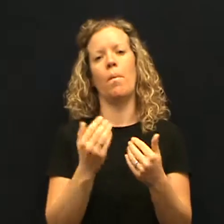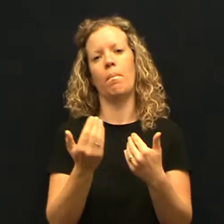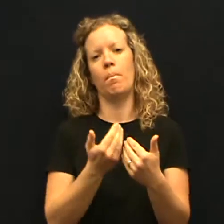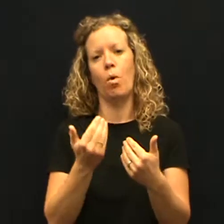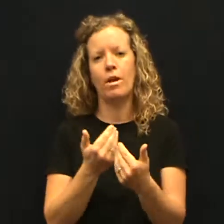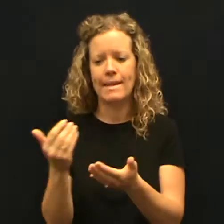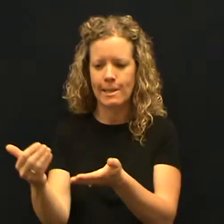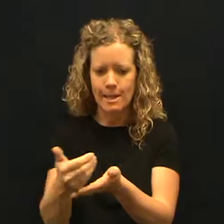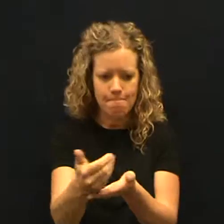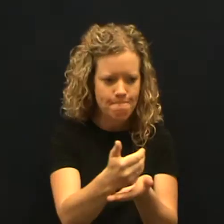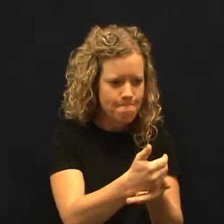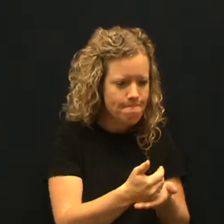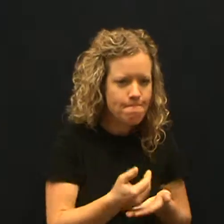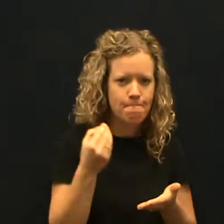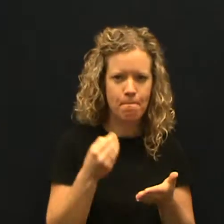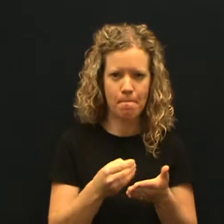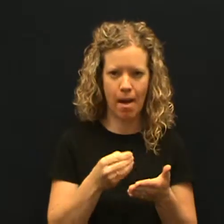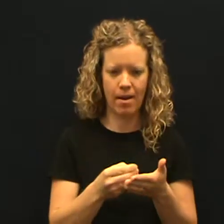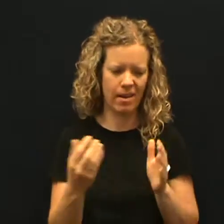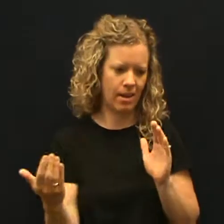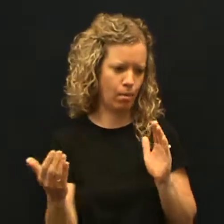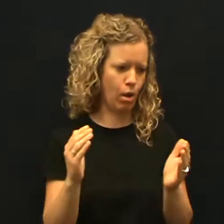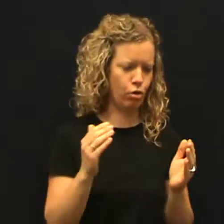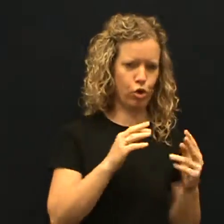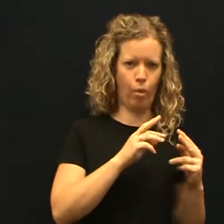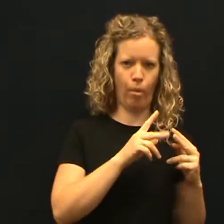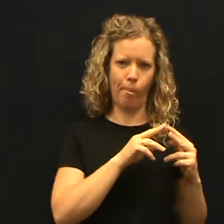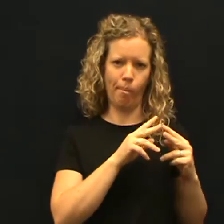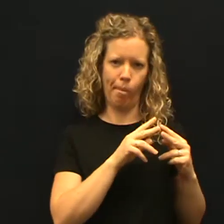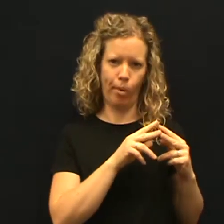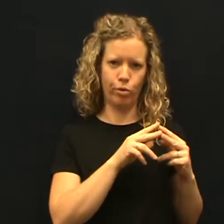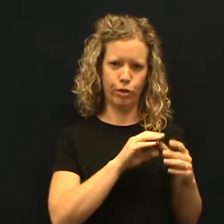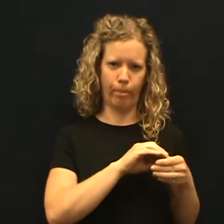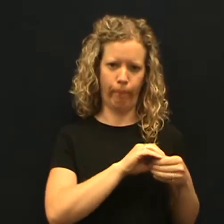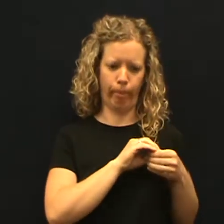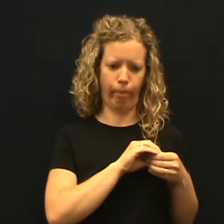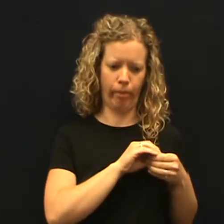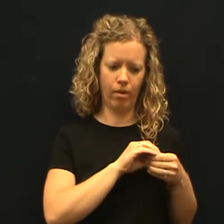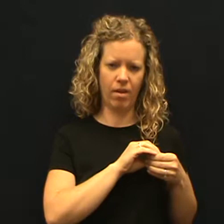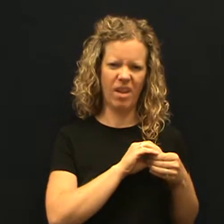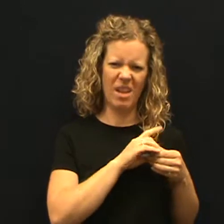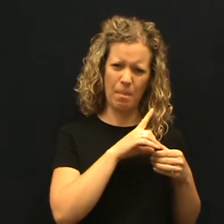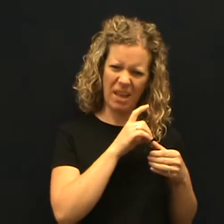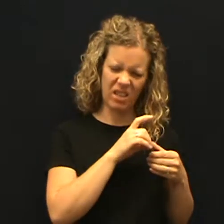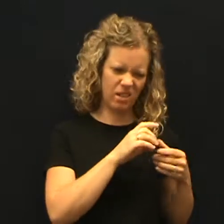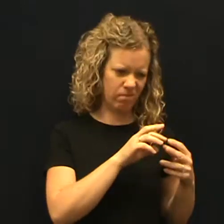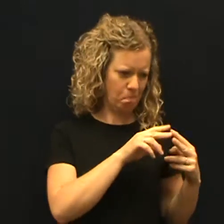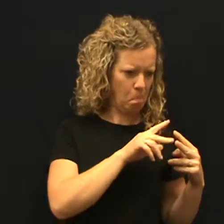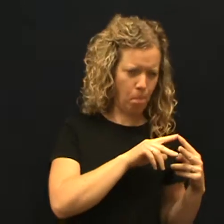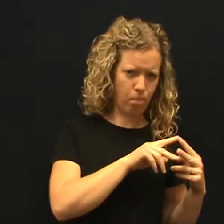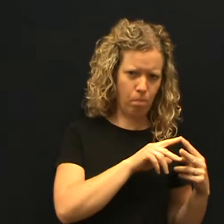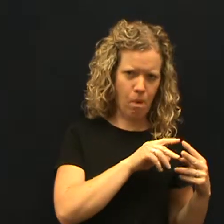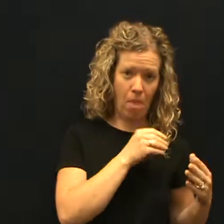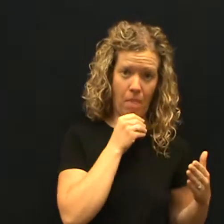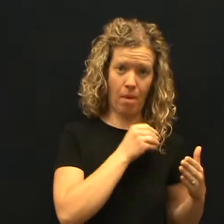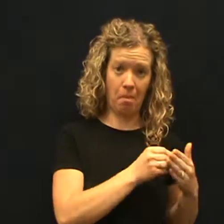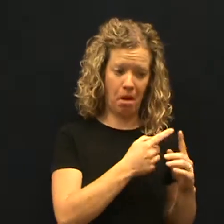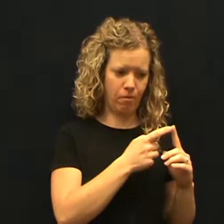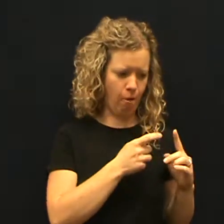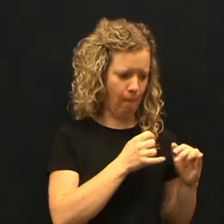compared to the proprietorship or the partnership, for example, where all the money generally has to come from the individual or the